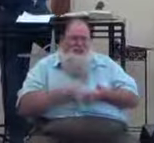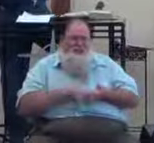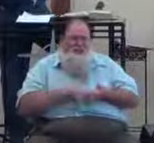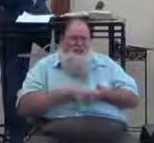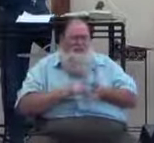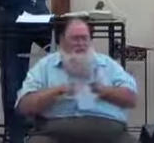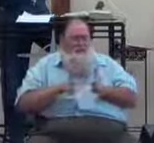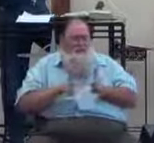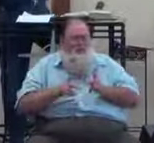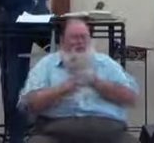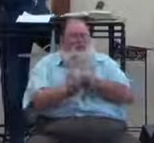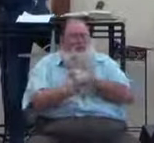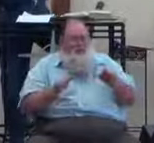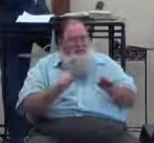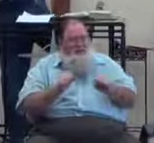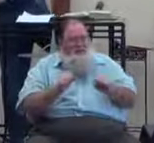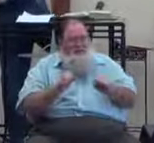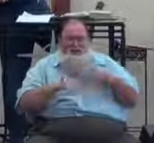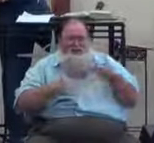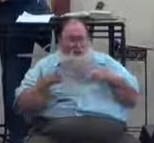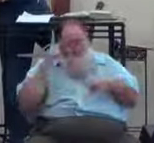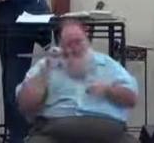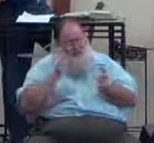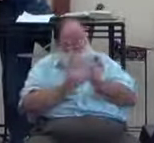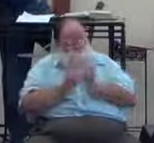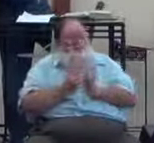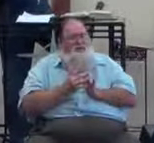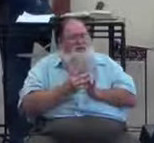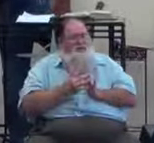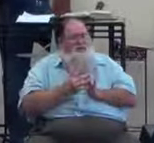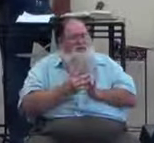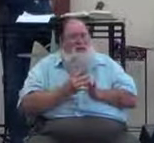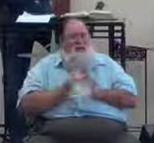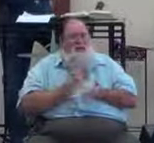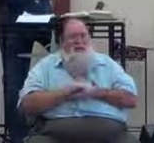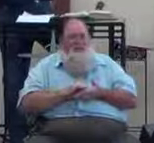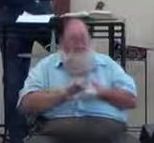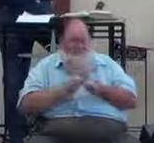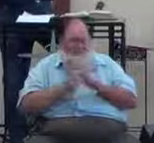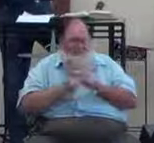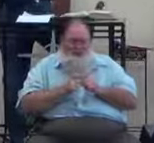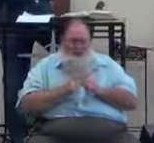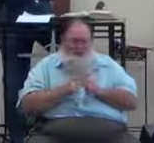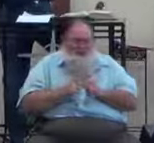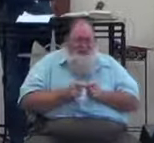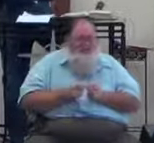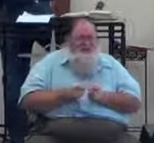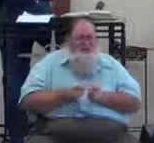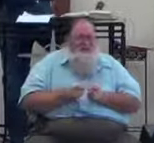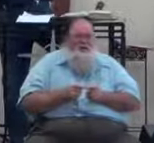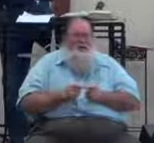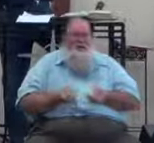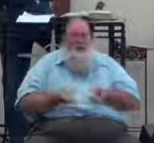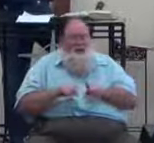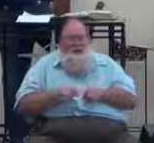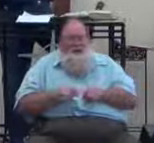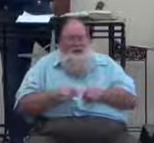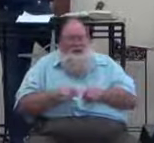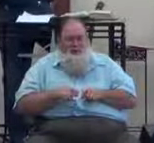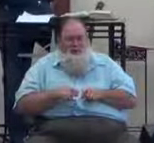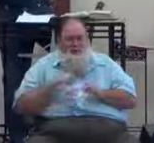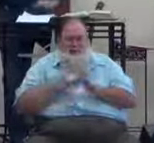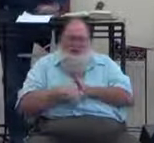on fire for Jesus. And this turn comes, and they stone Stephen and throw people into fear,